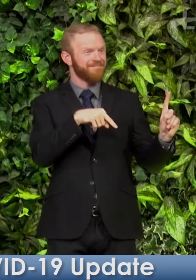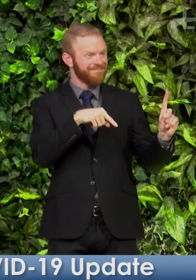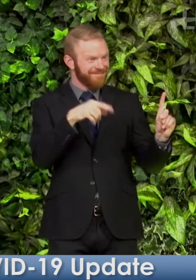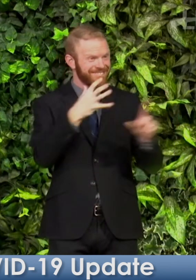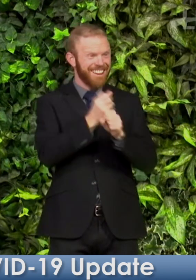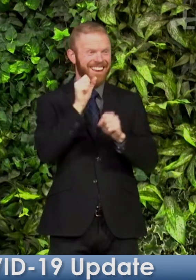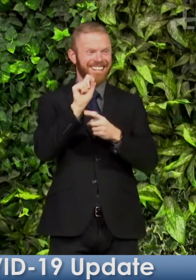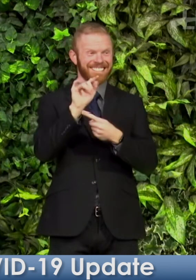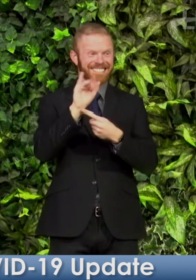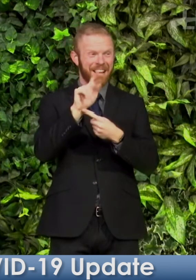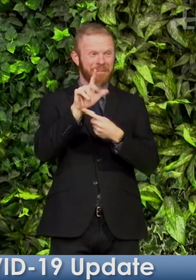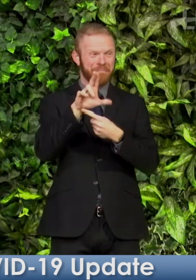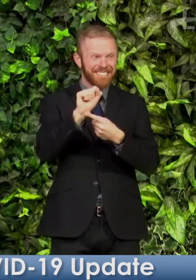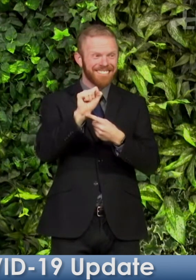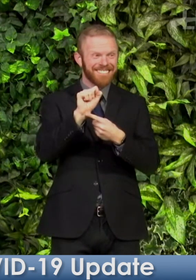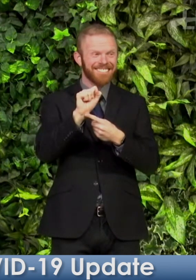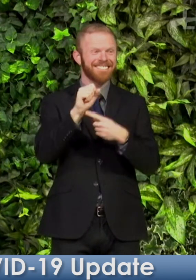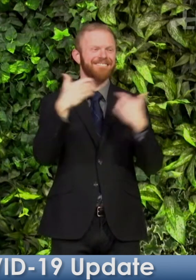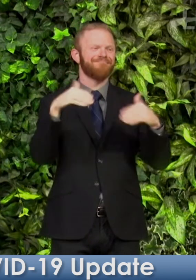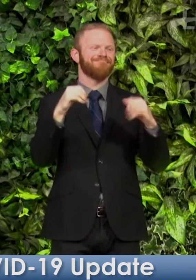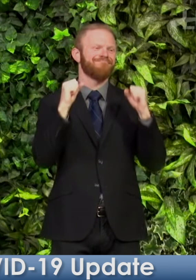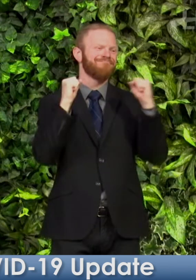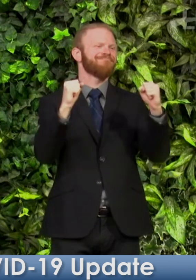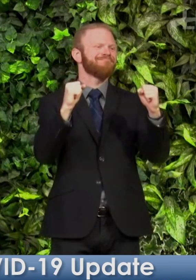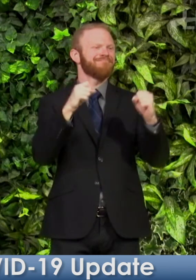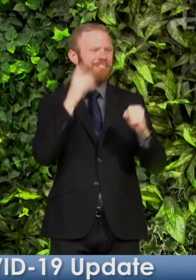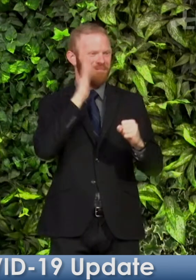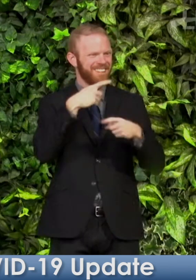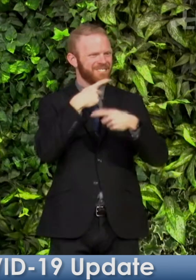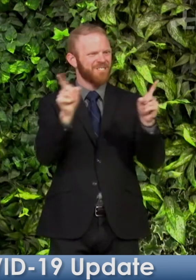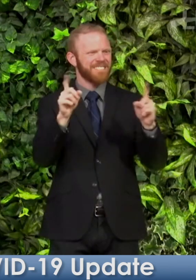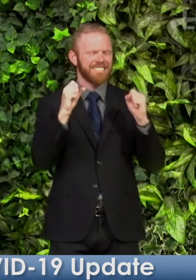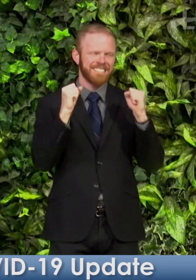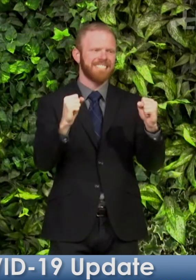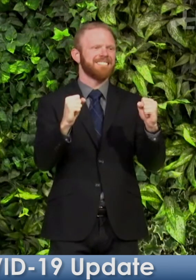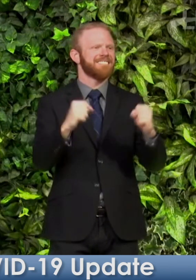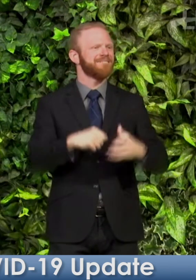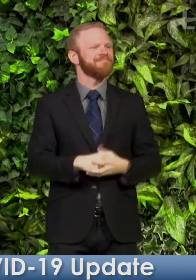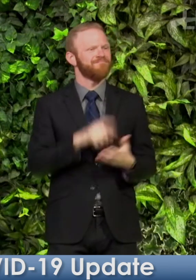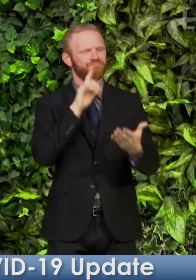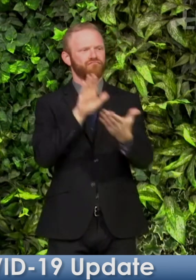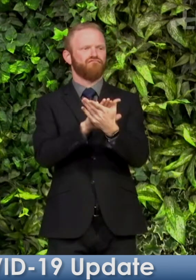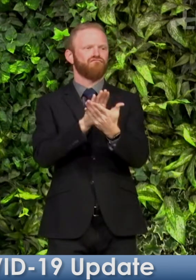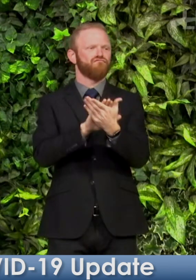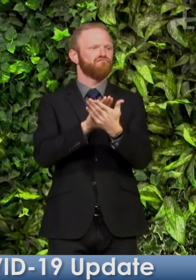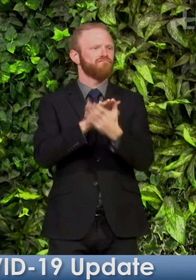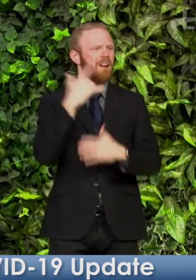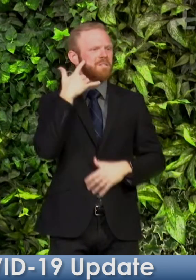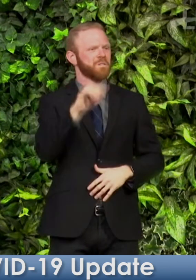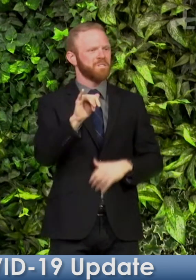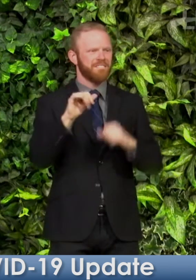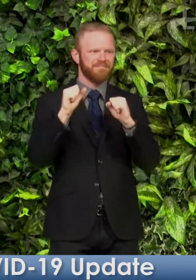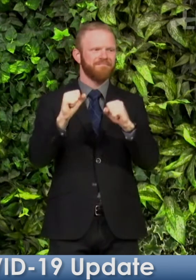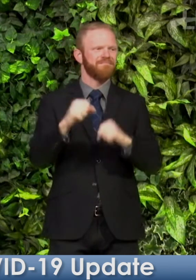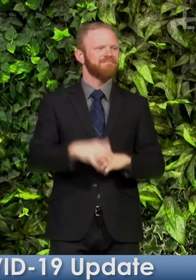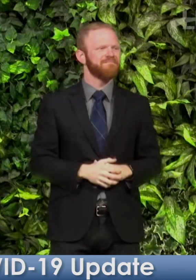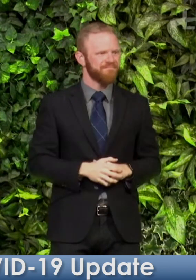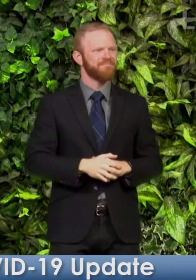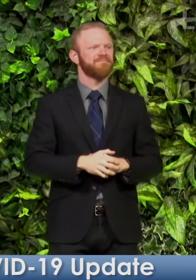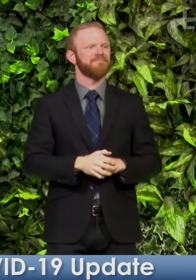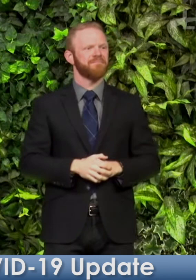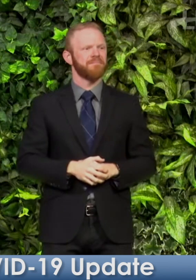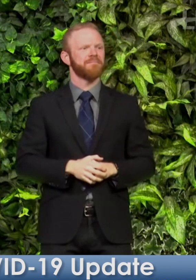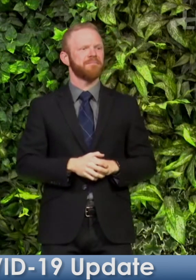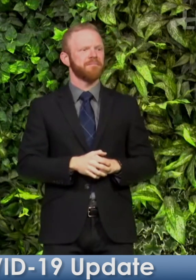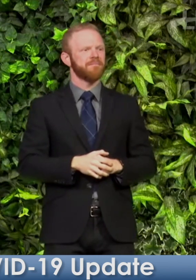pass and announce. Yay for California, yay for the governor, yay for Speaker Rendon, yay for